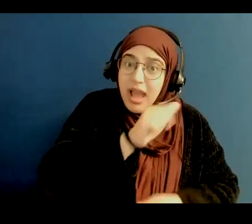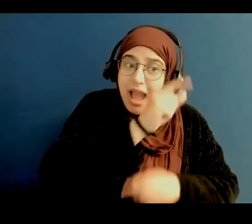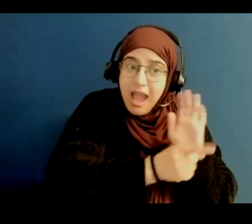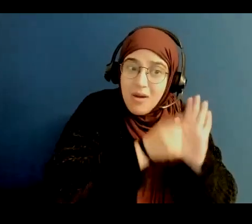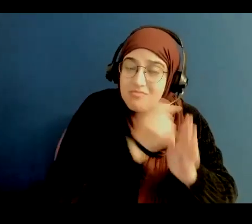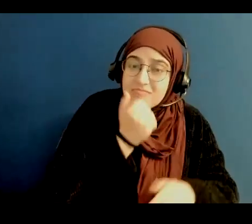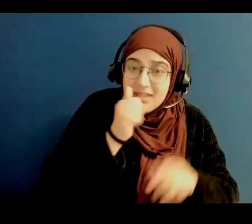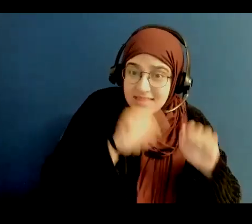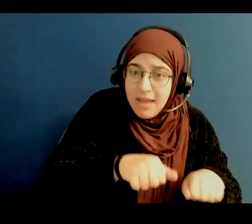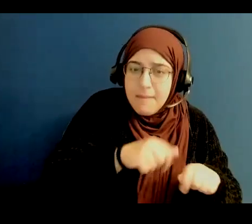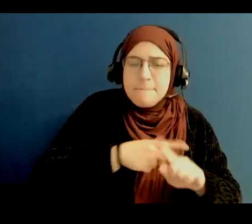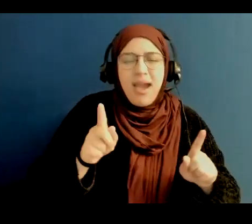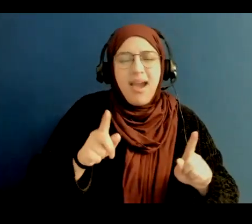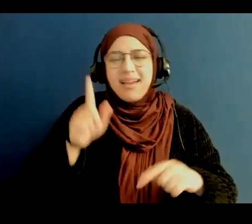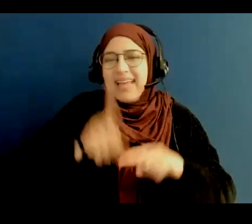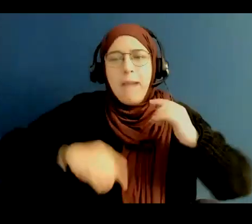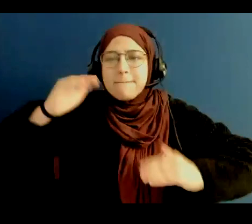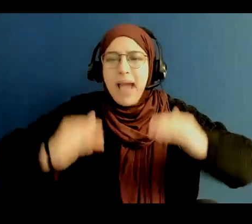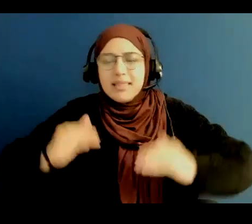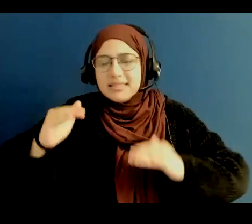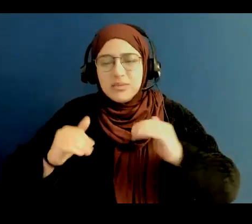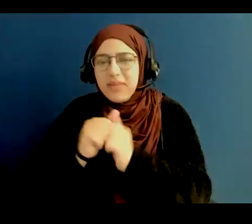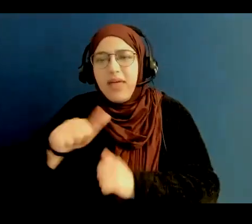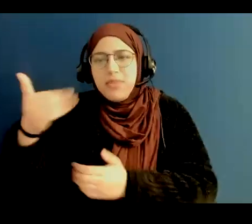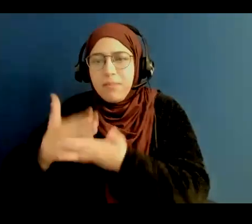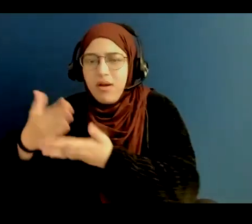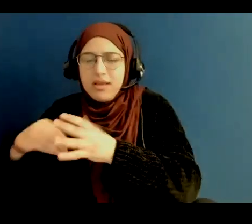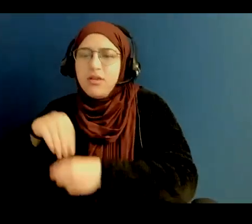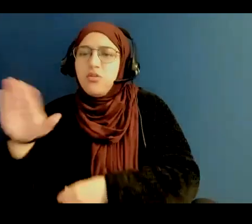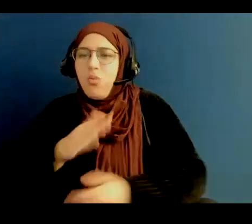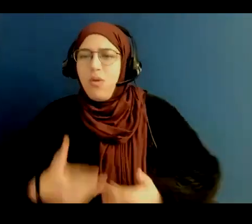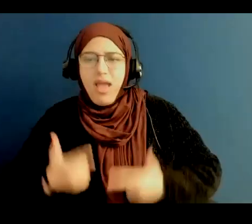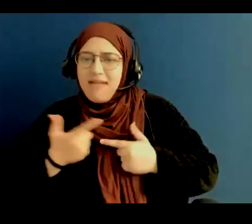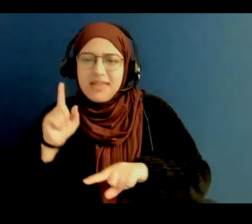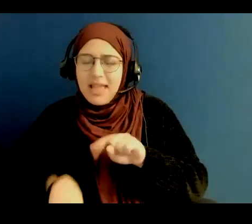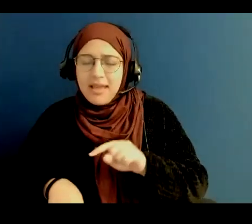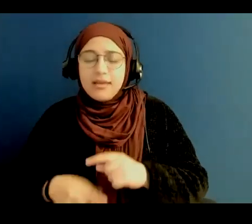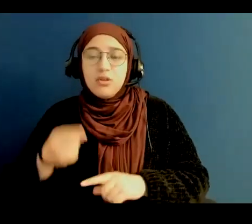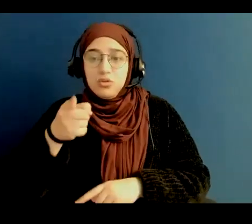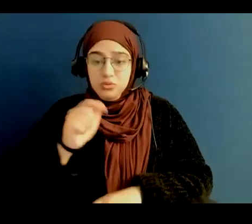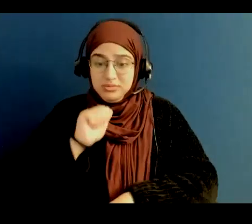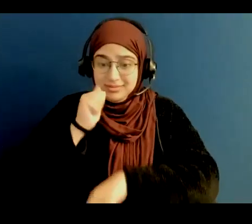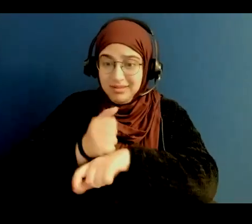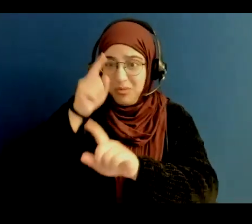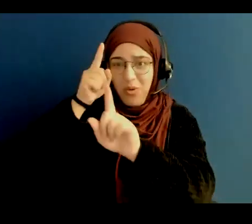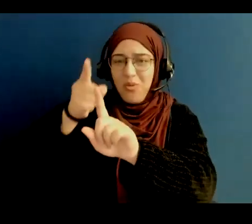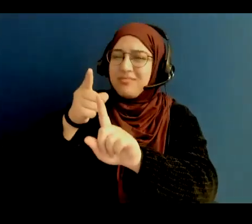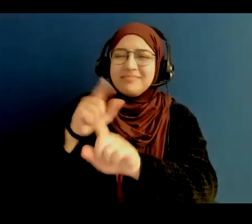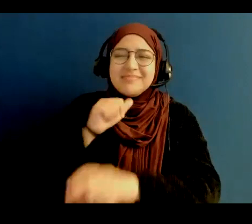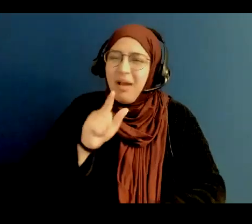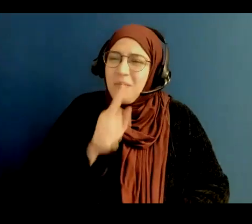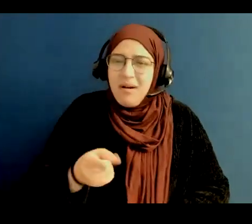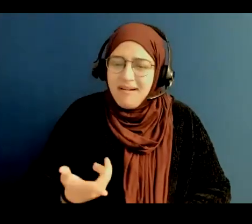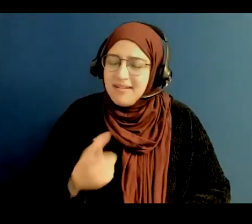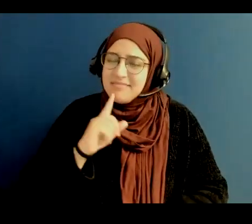not able to balance other aspects of your life. And you were giving yourself goals that are unrealistic. And you were saying, I'm